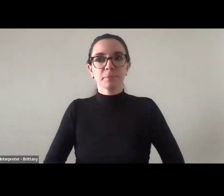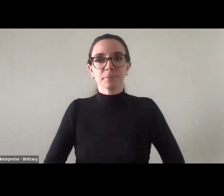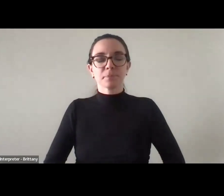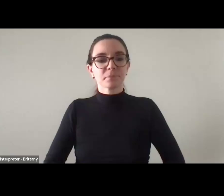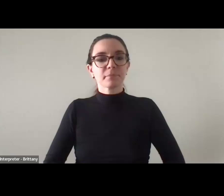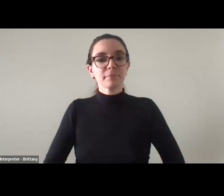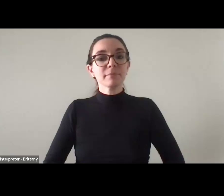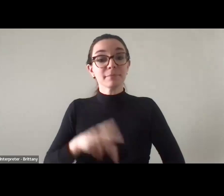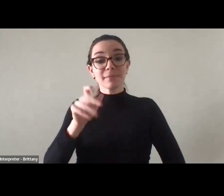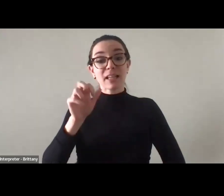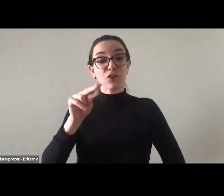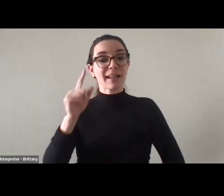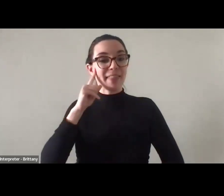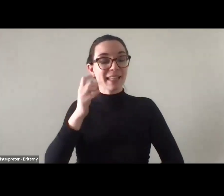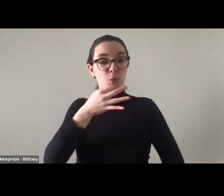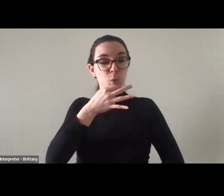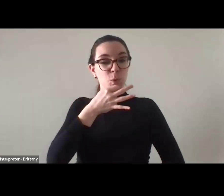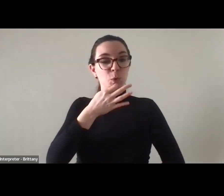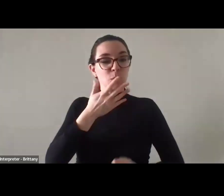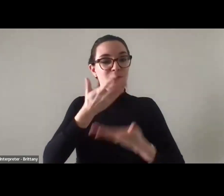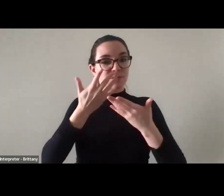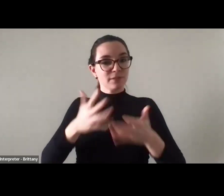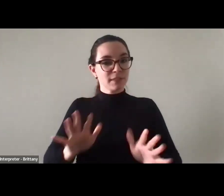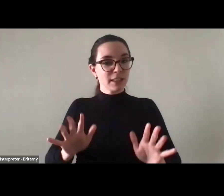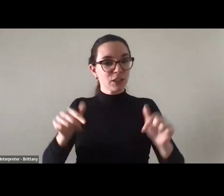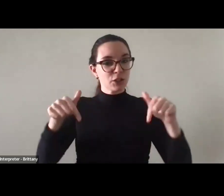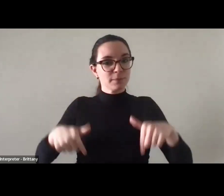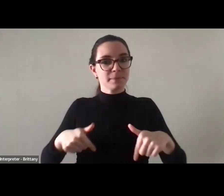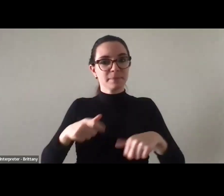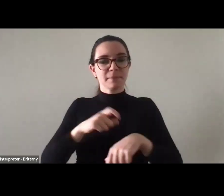Okay, I think we're almost at time.